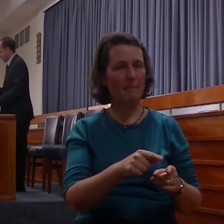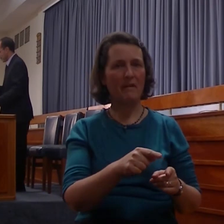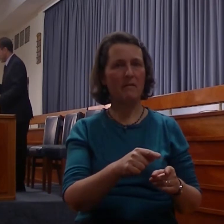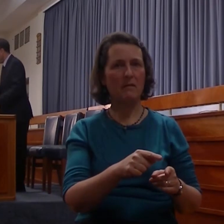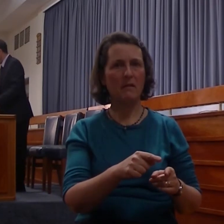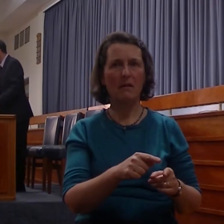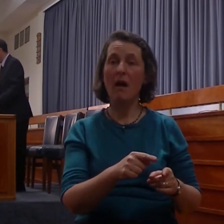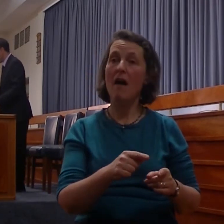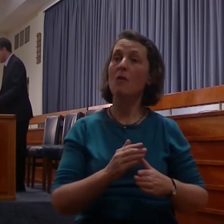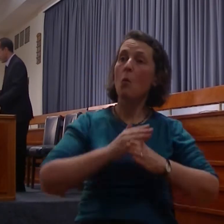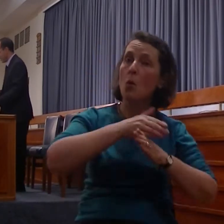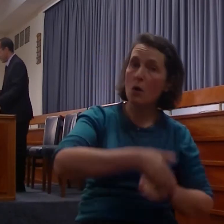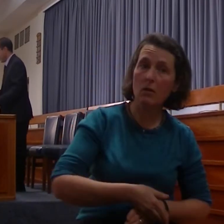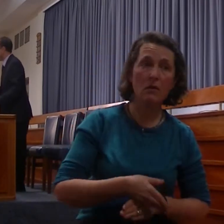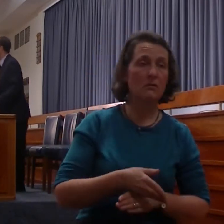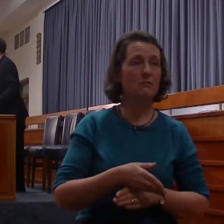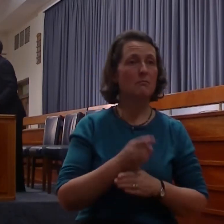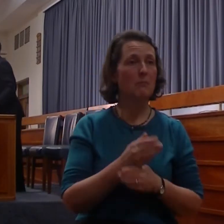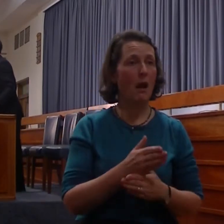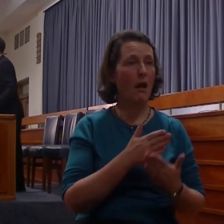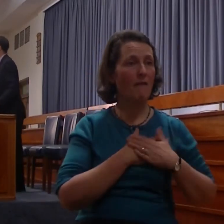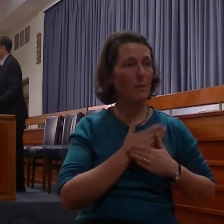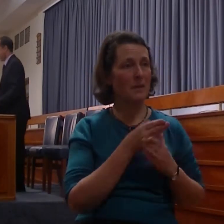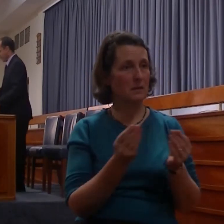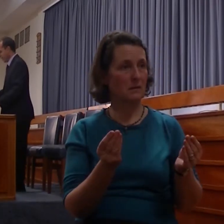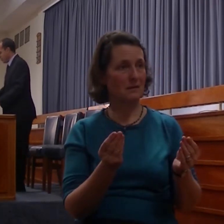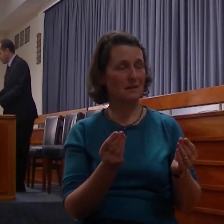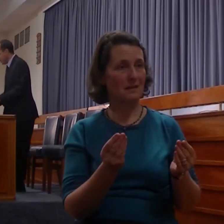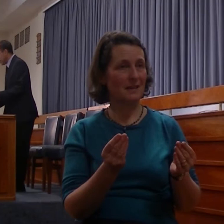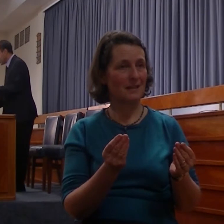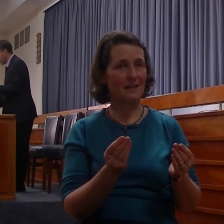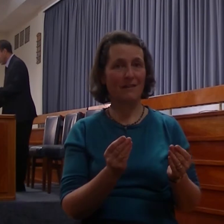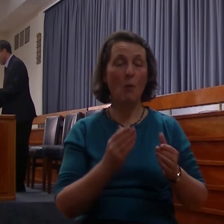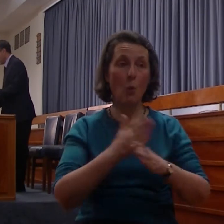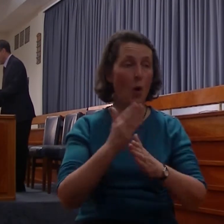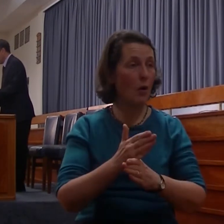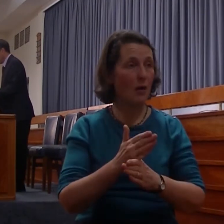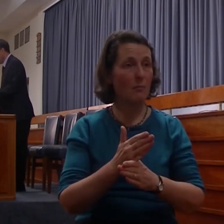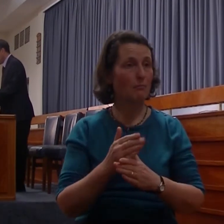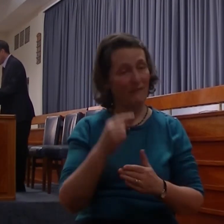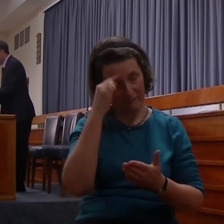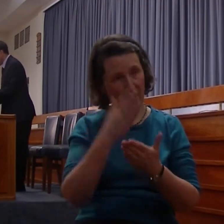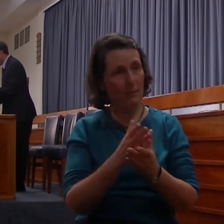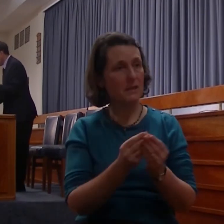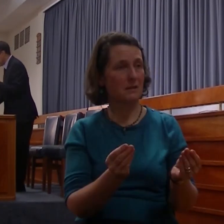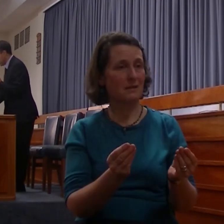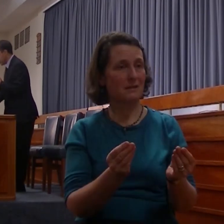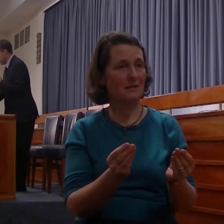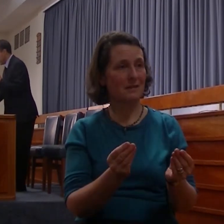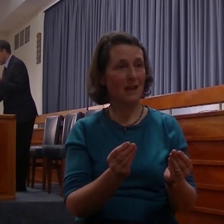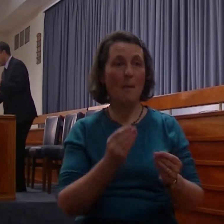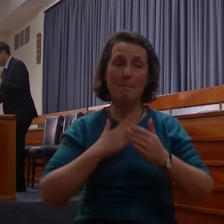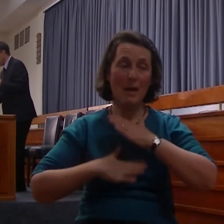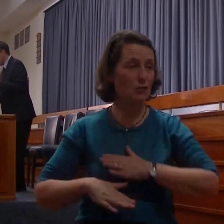great patience or perseverance, but faith is missing, love is missing, and hope